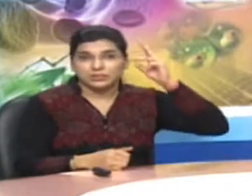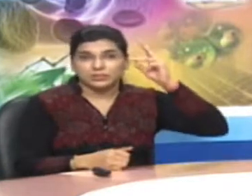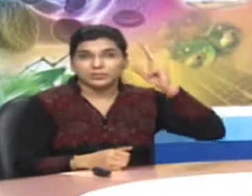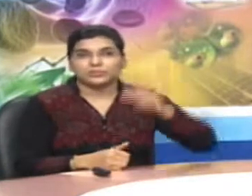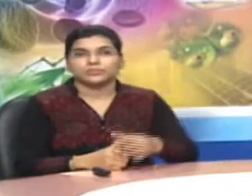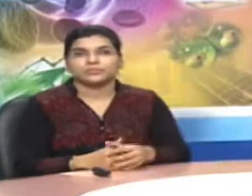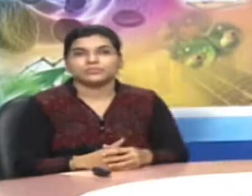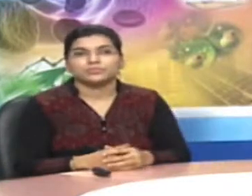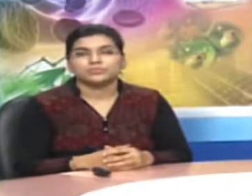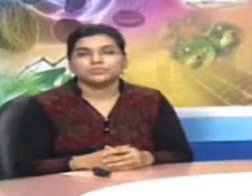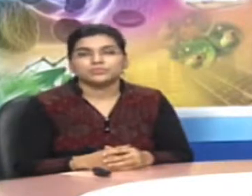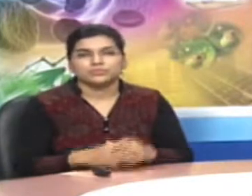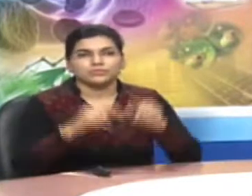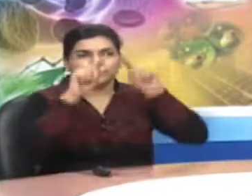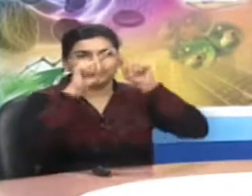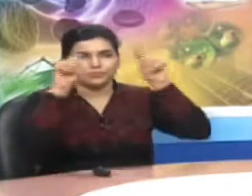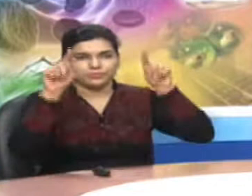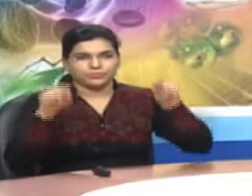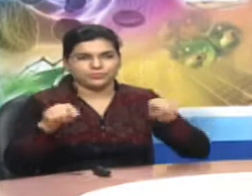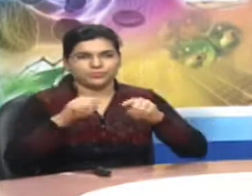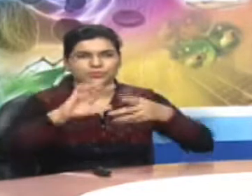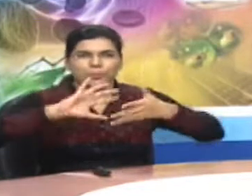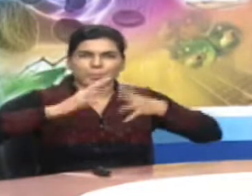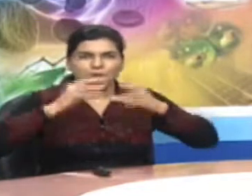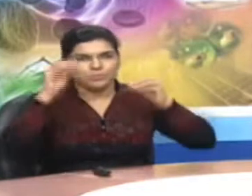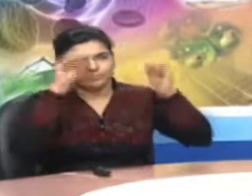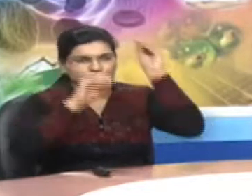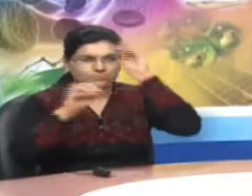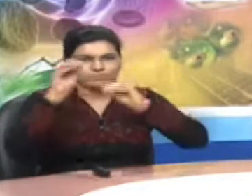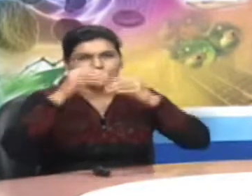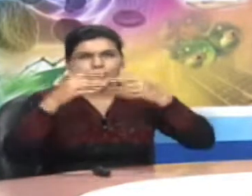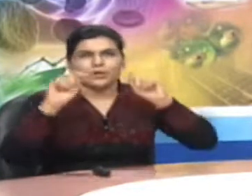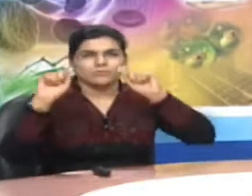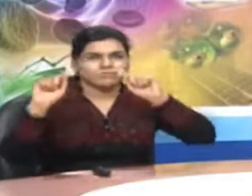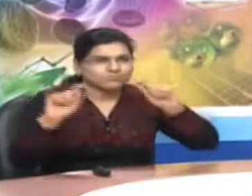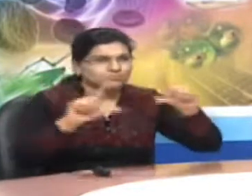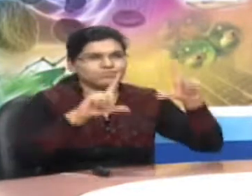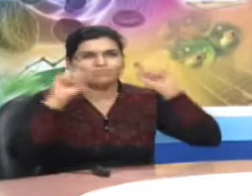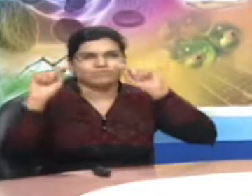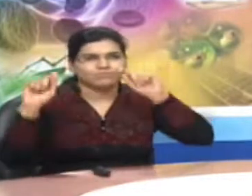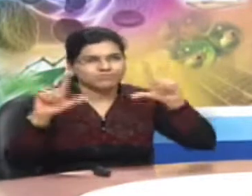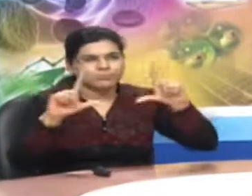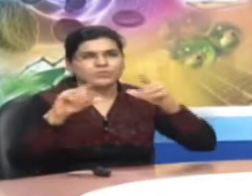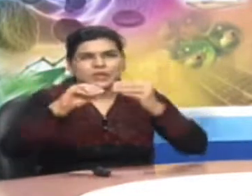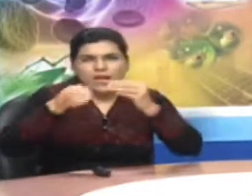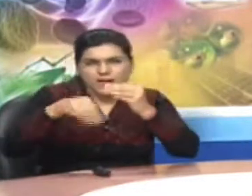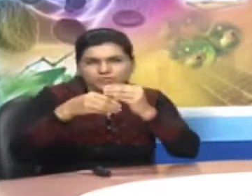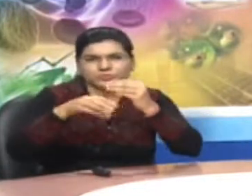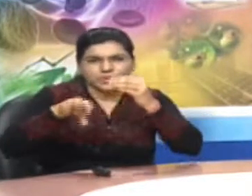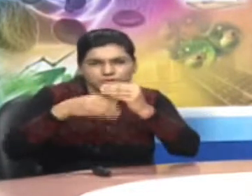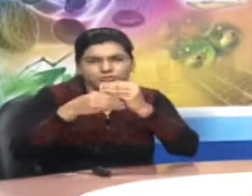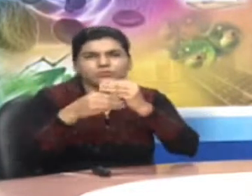Third, to generate slides and add text to slides.